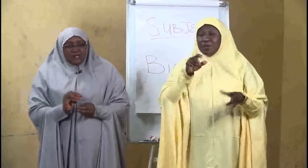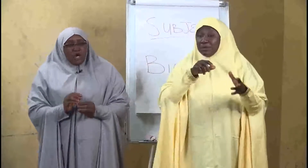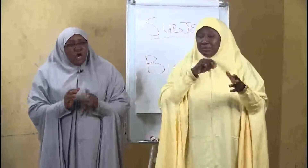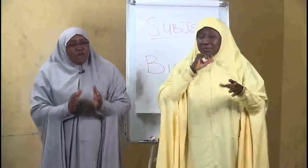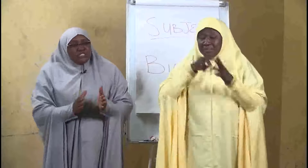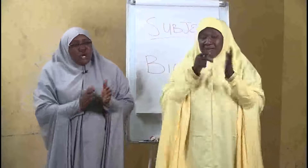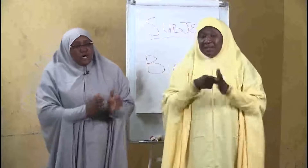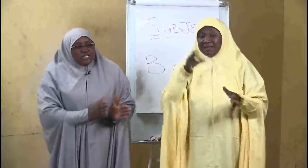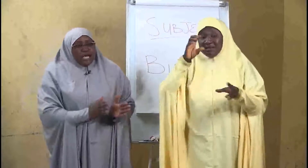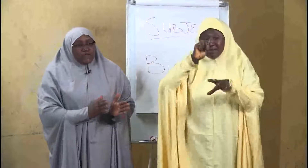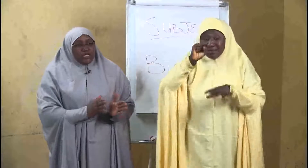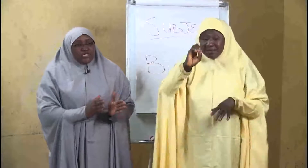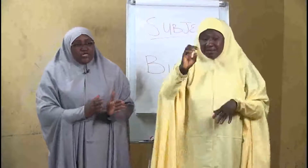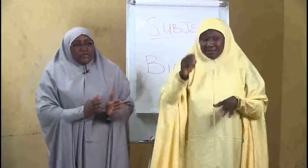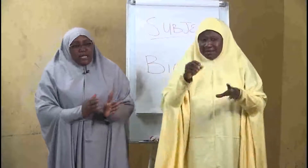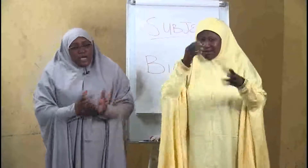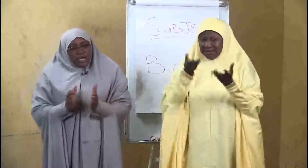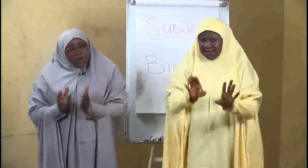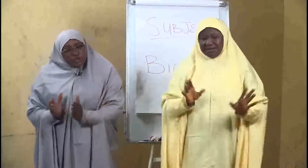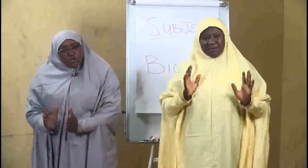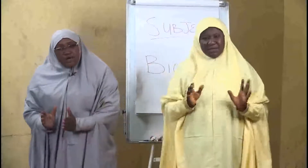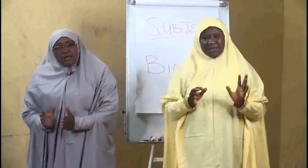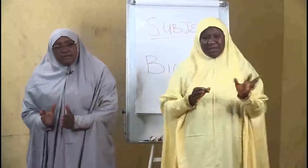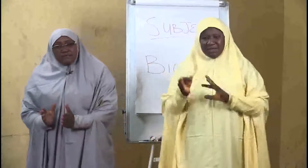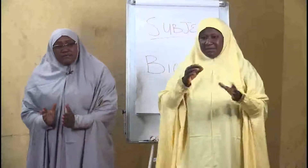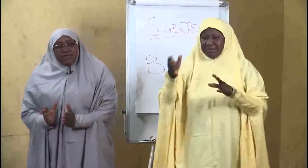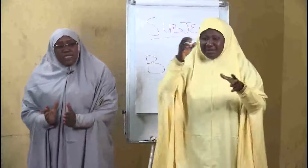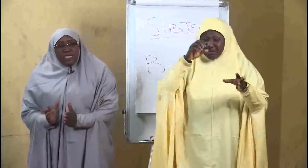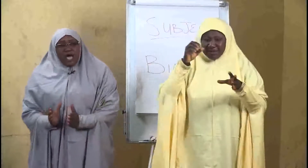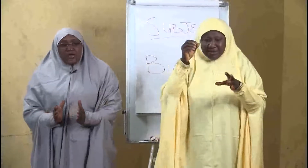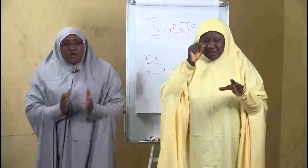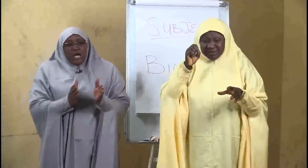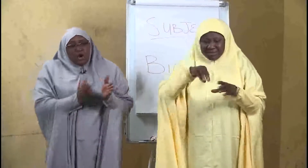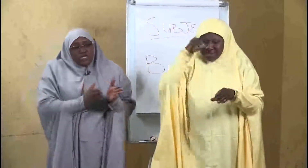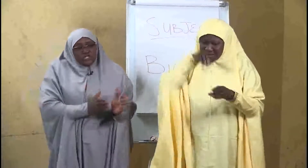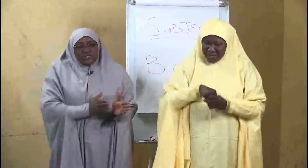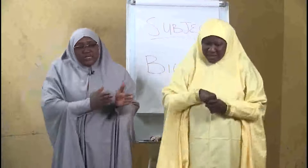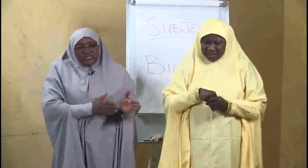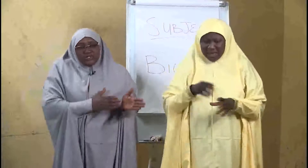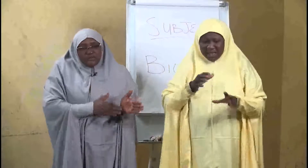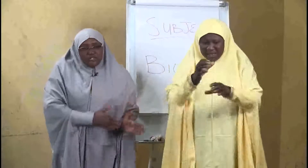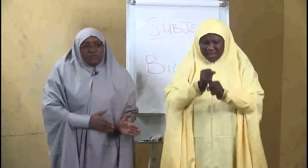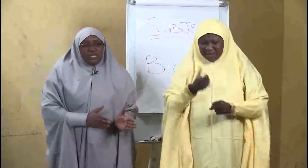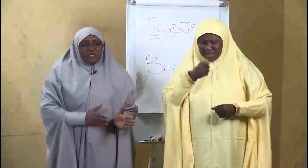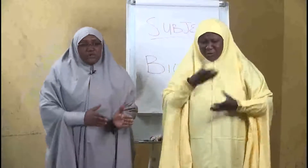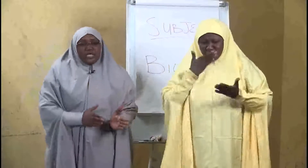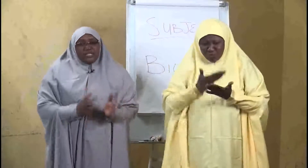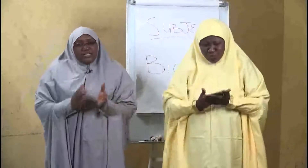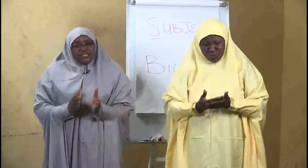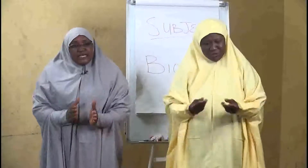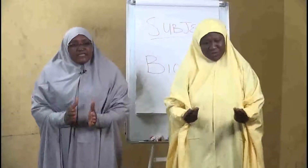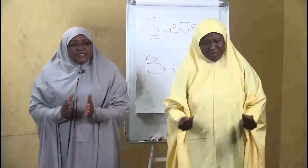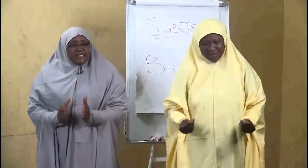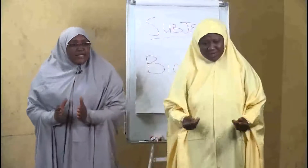seed comes in contact with a good soil and other conditions necessary for germination,